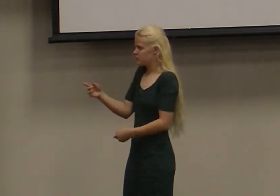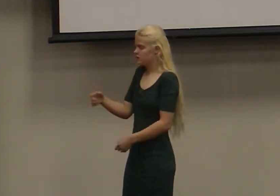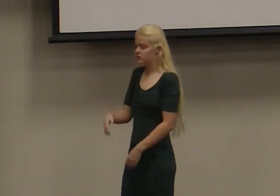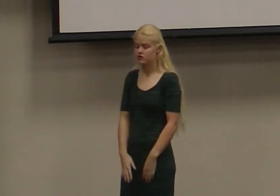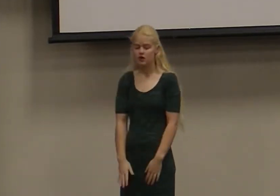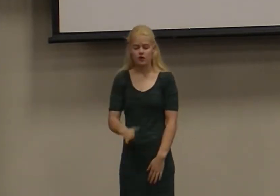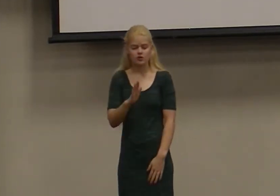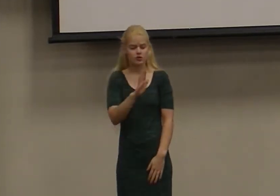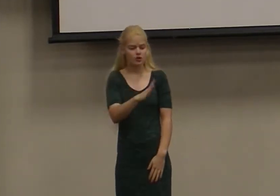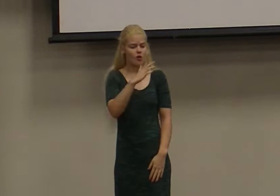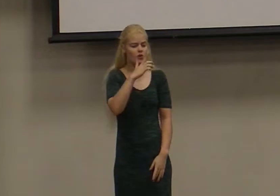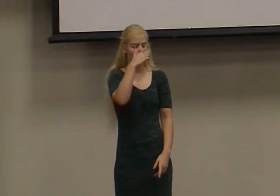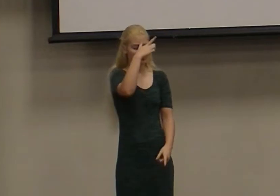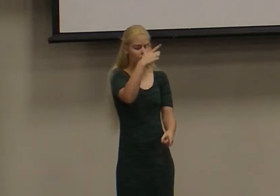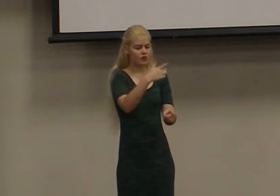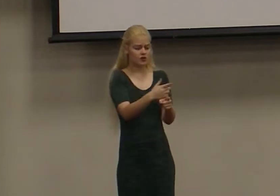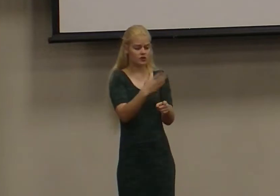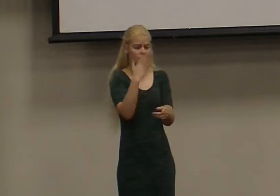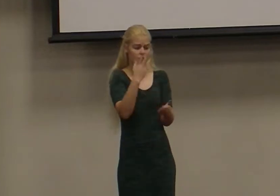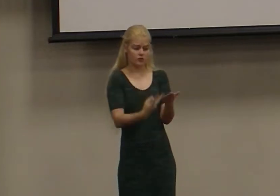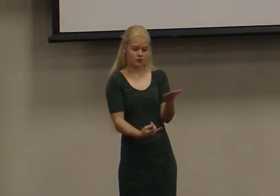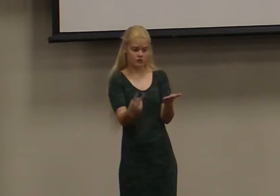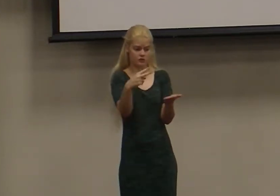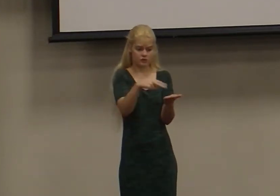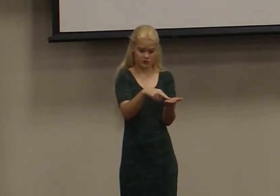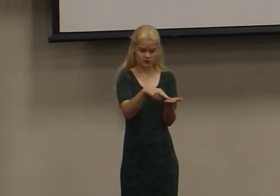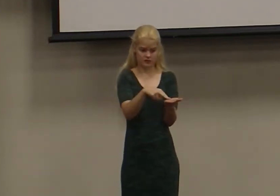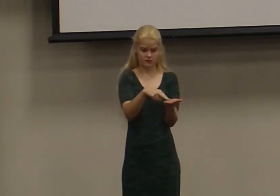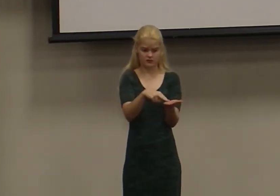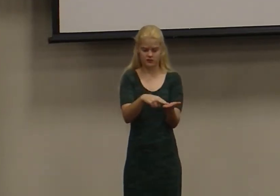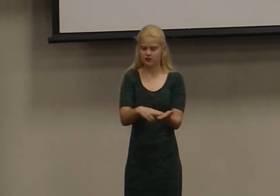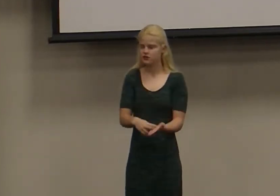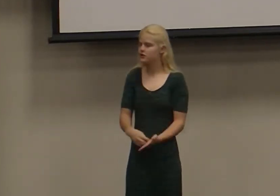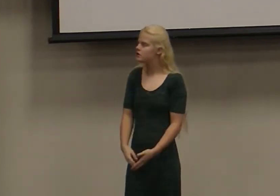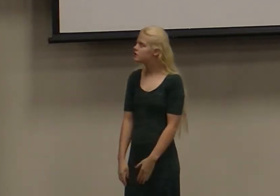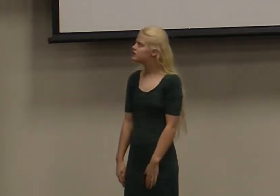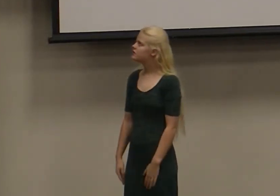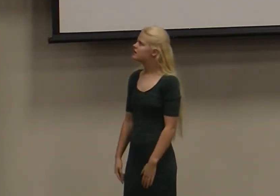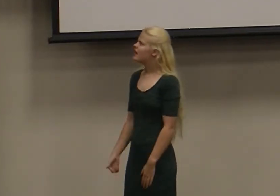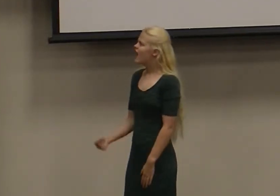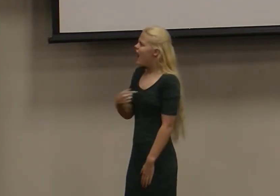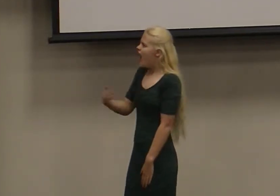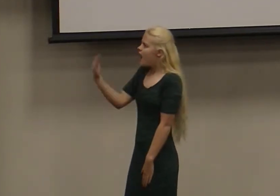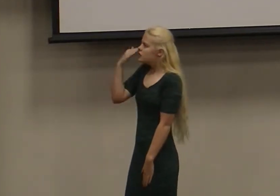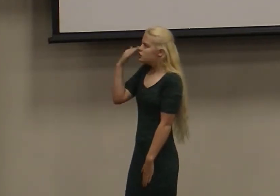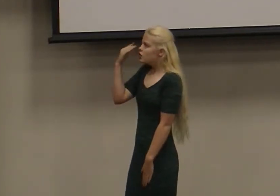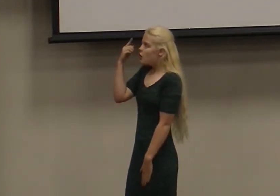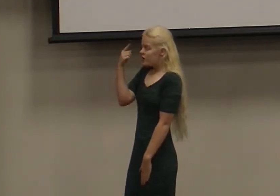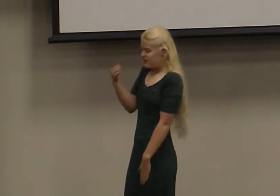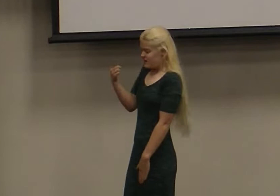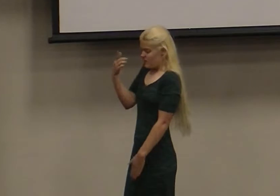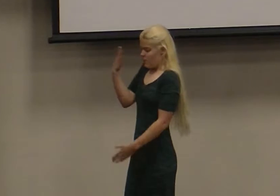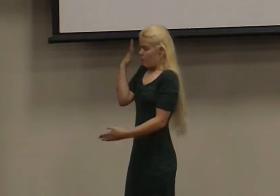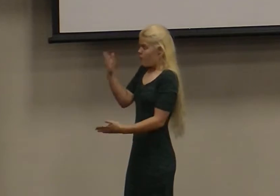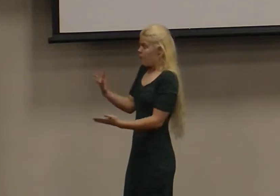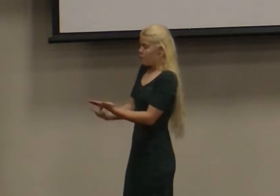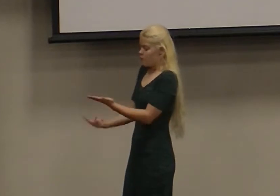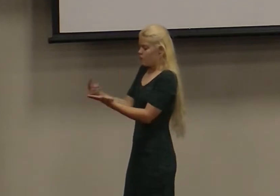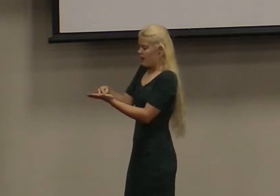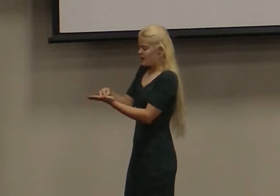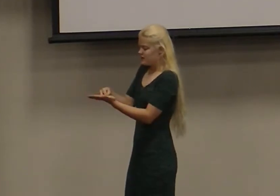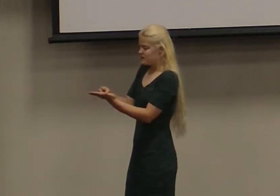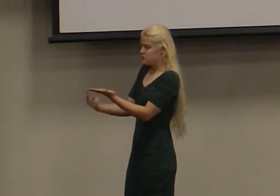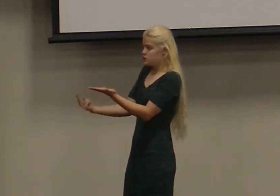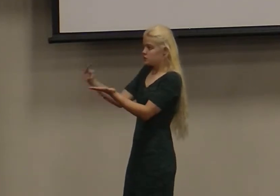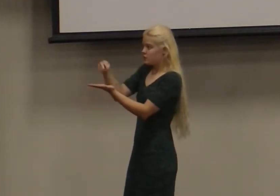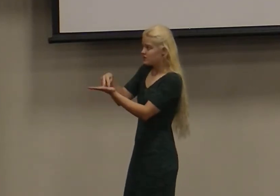will rise again, Jesus told her. Martha said to him, I know that he will rise again in the resurrection at